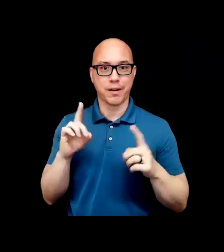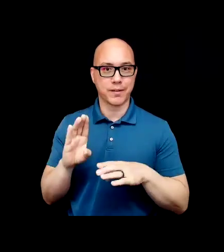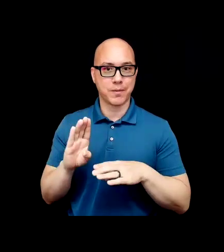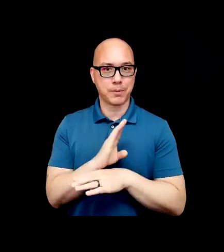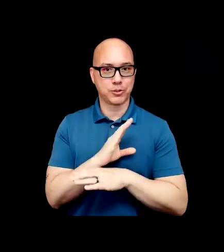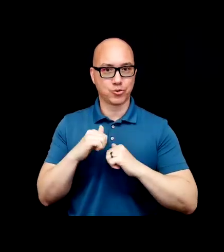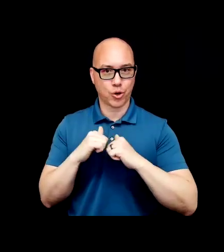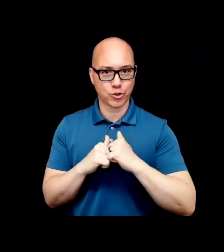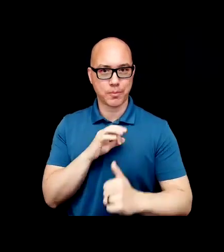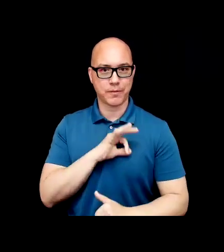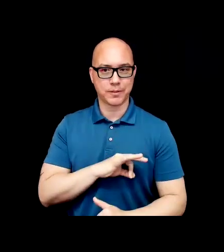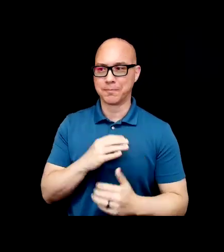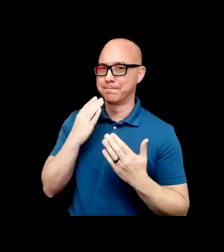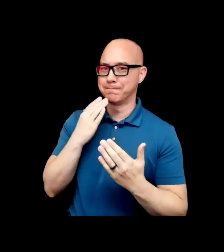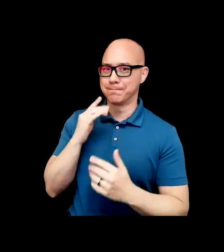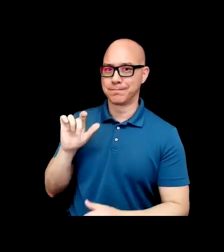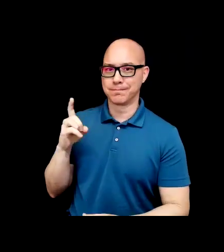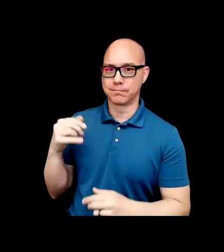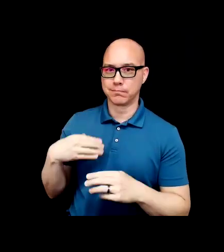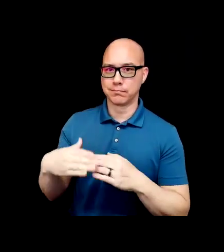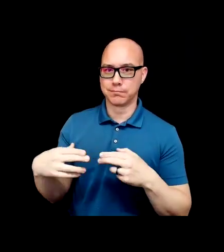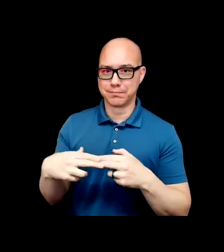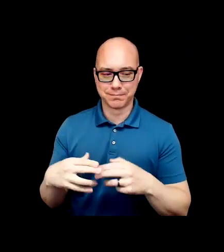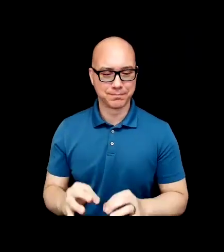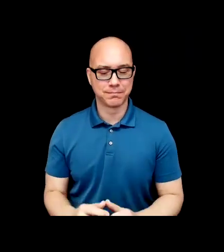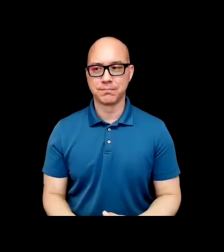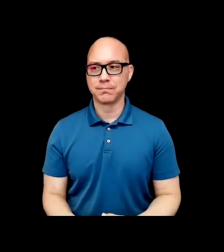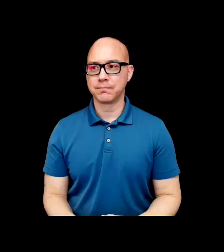Thanks, Lexi, for turning the slide.